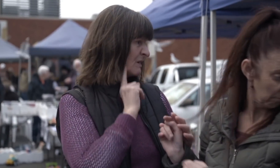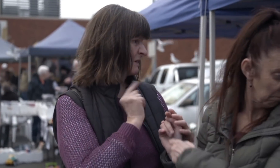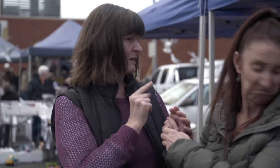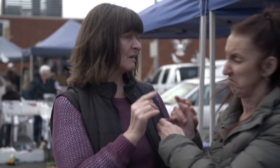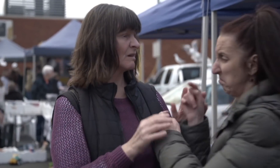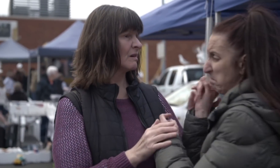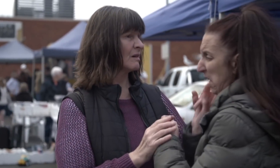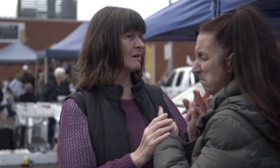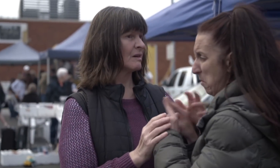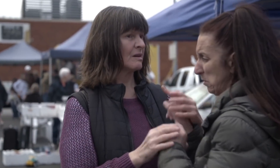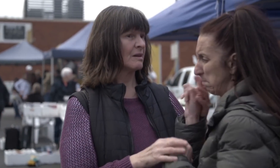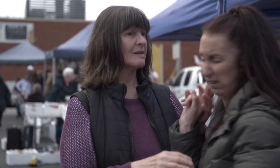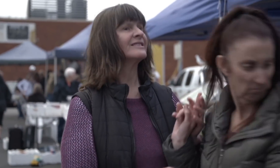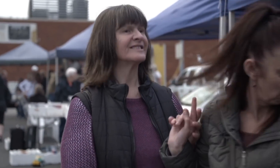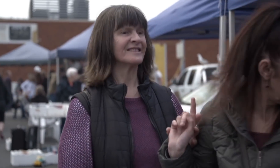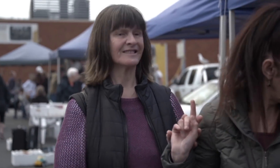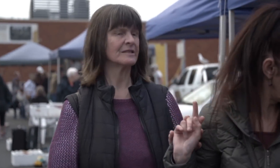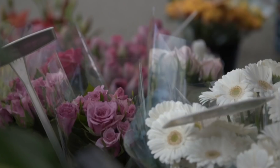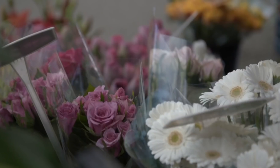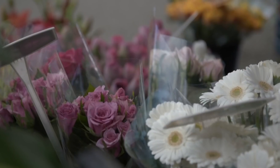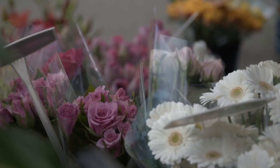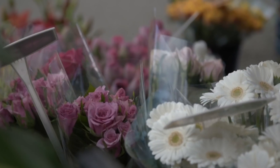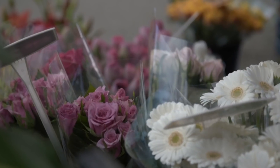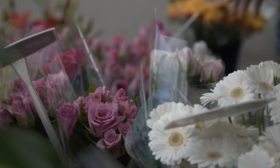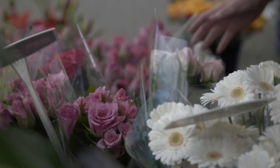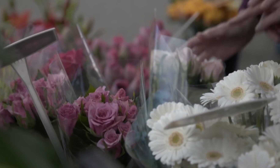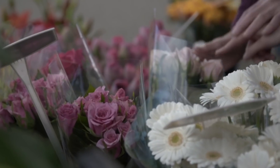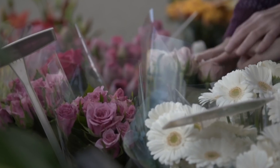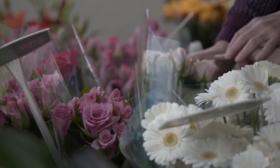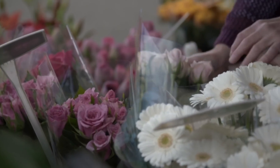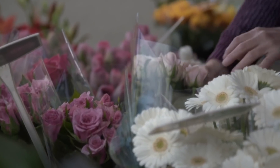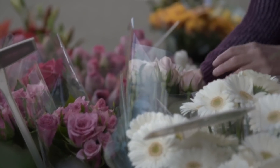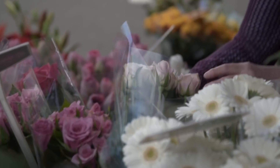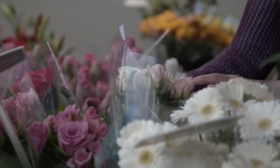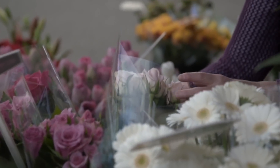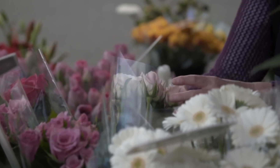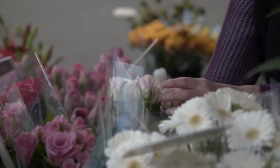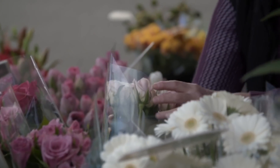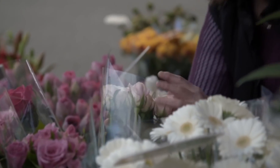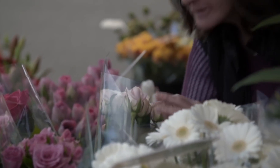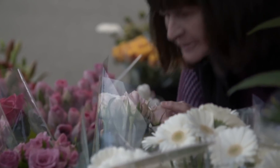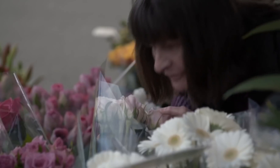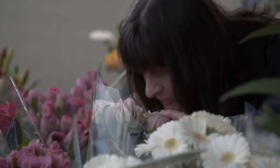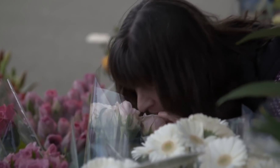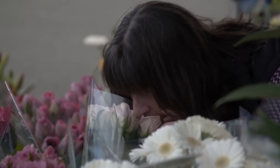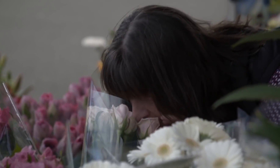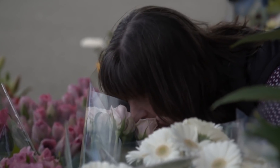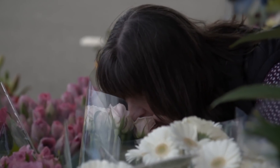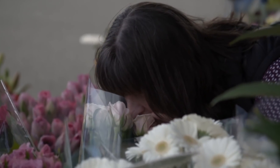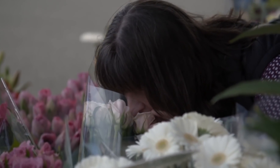have any here, or pink ones that I could try and smell? I think I'm a little bit out of practice, but I know yellow ones are very